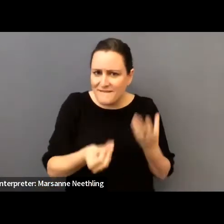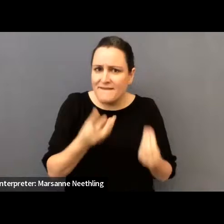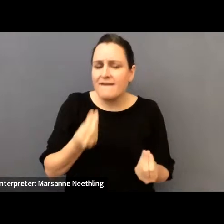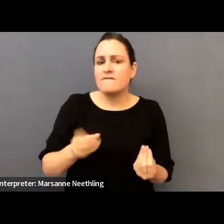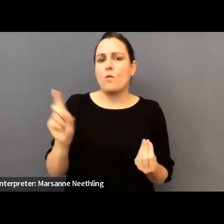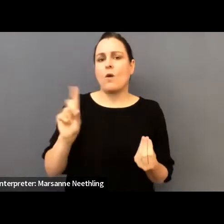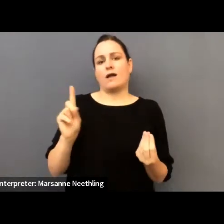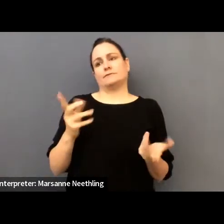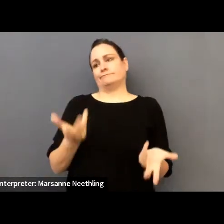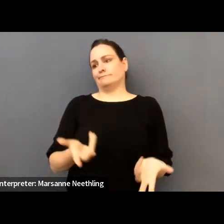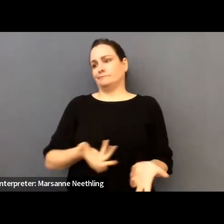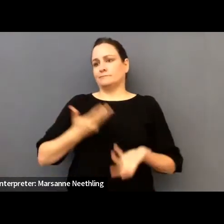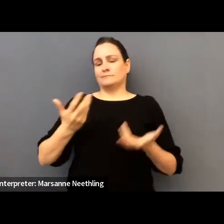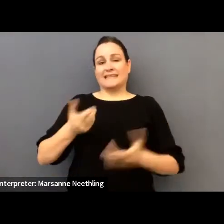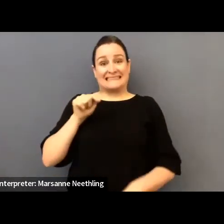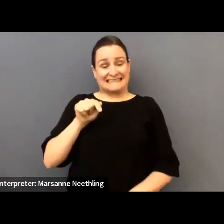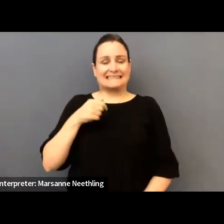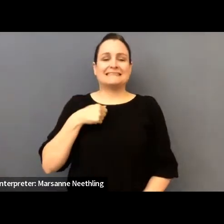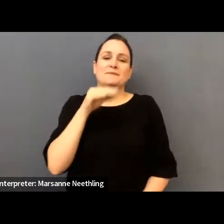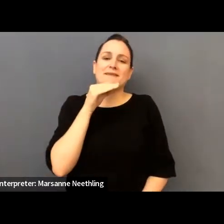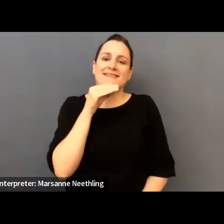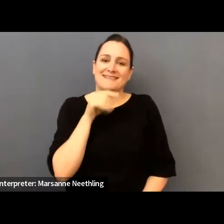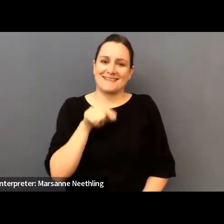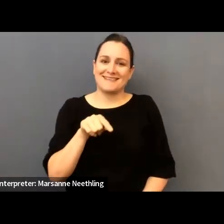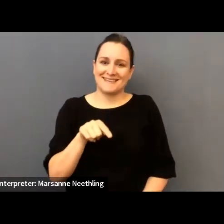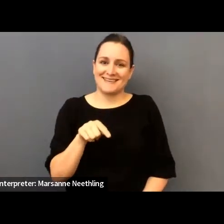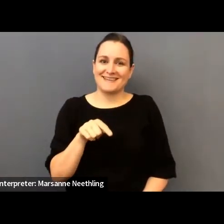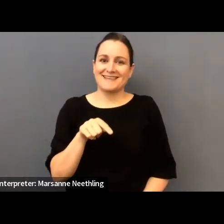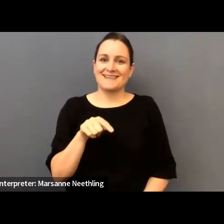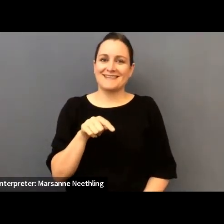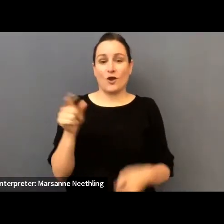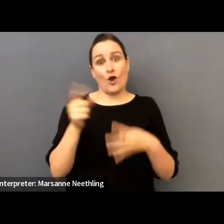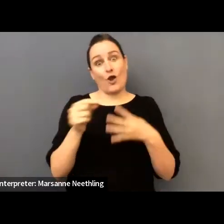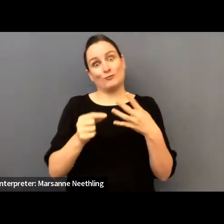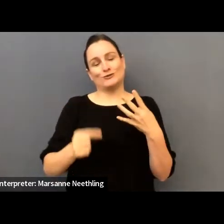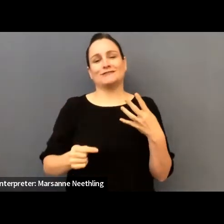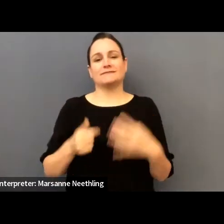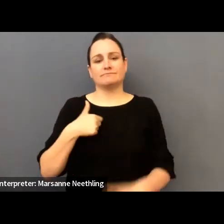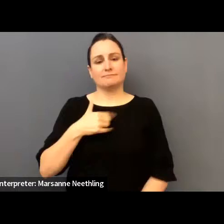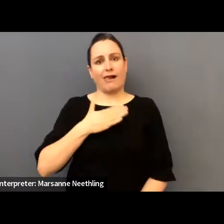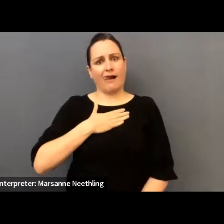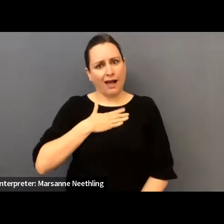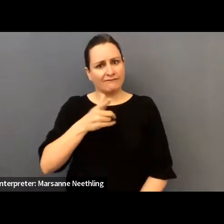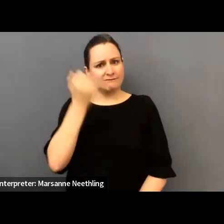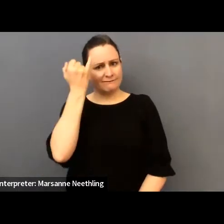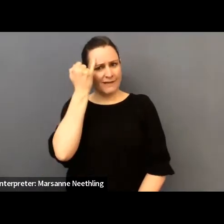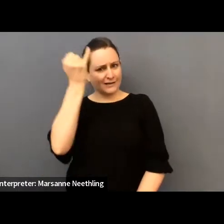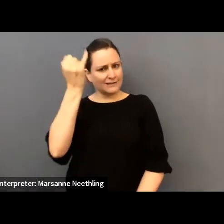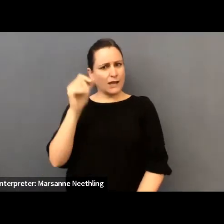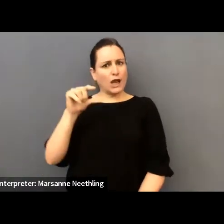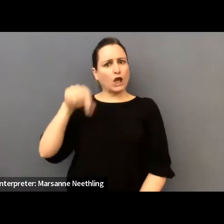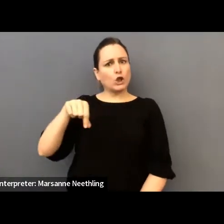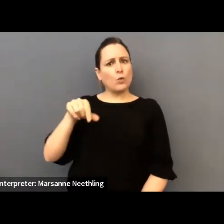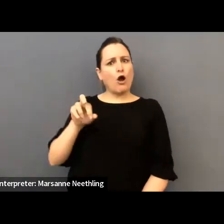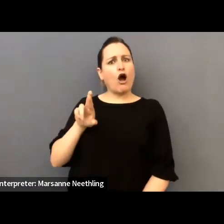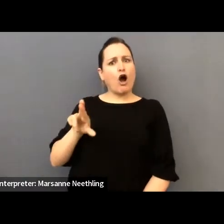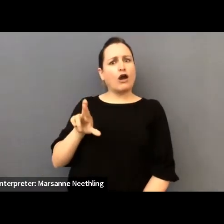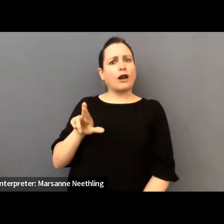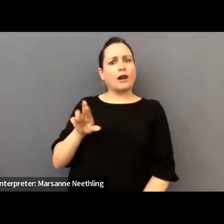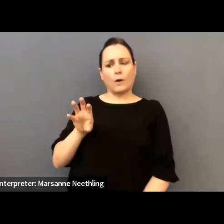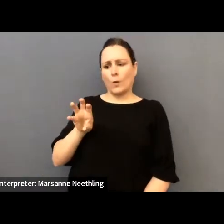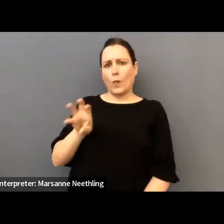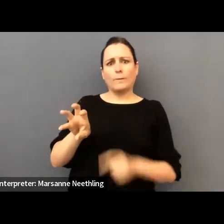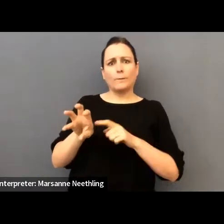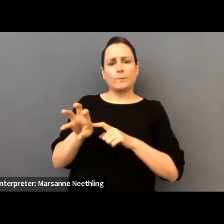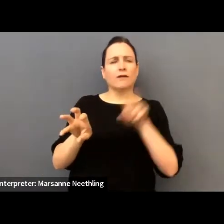We're talking about I love the QR scan idea. I think that is brilliant.